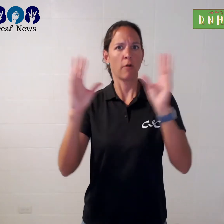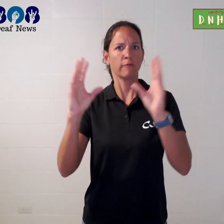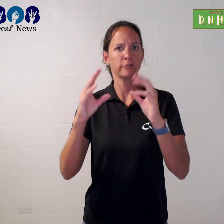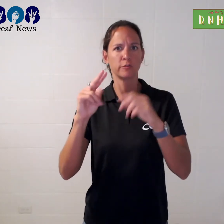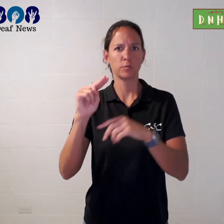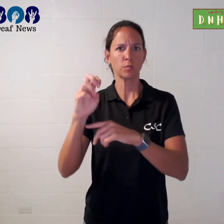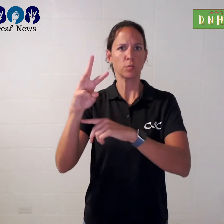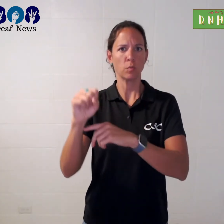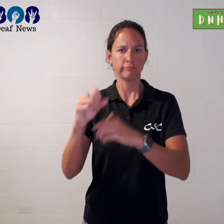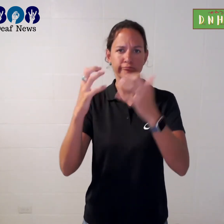Joe Helms,